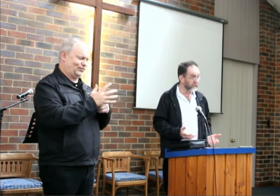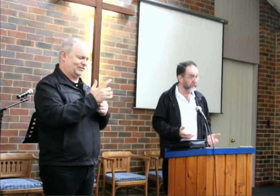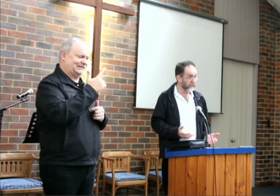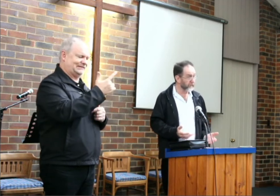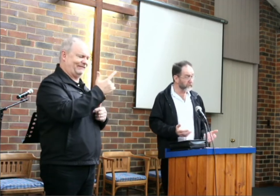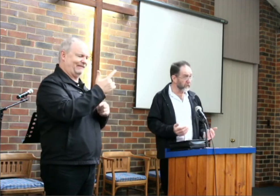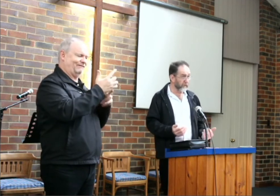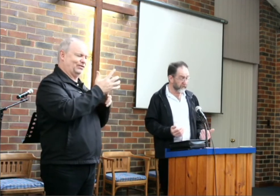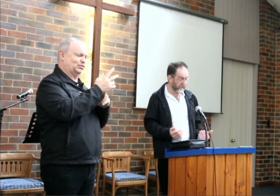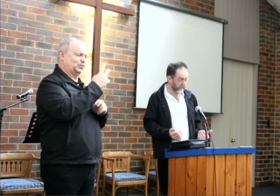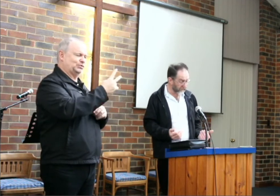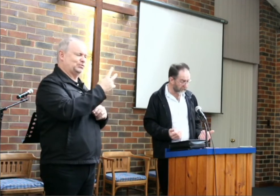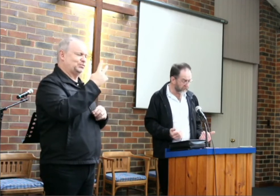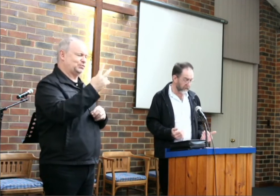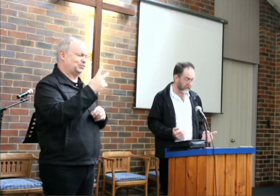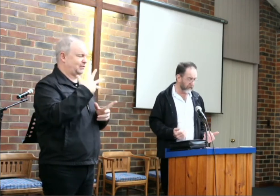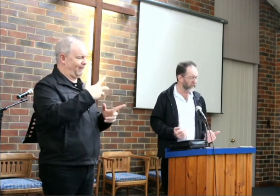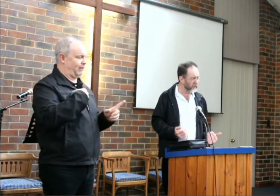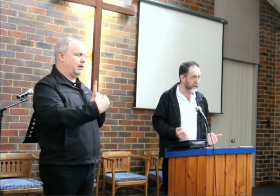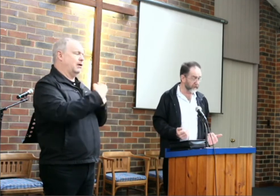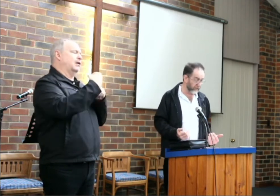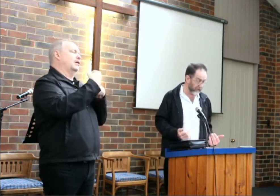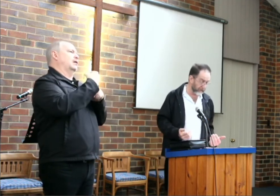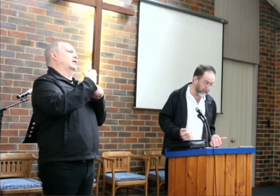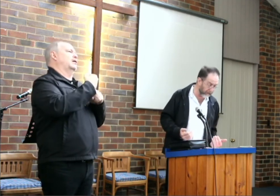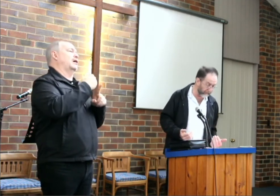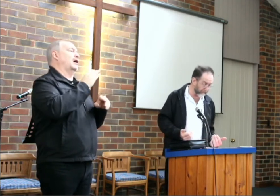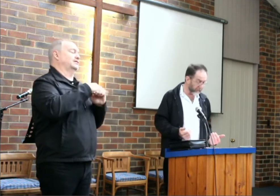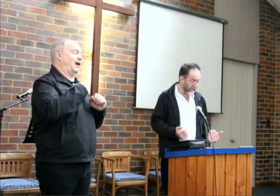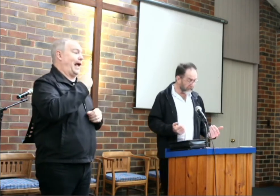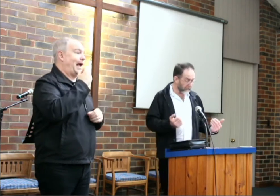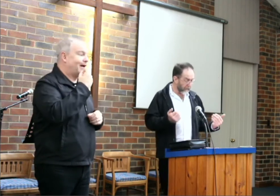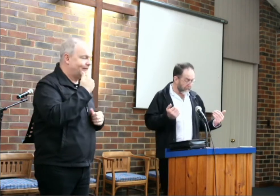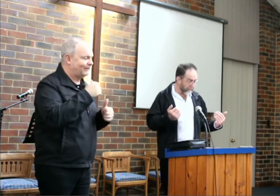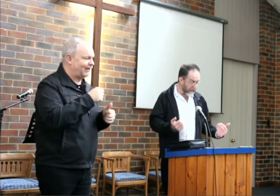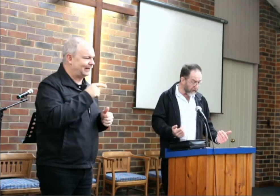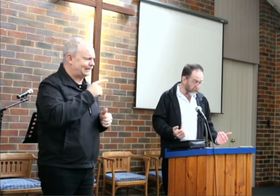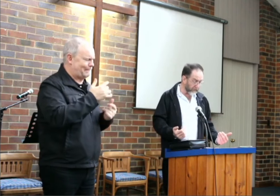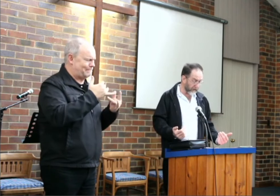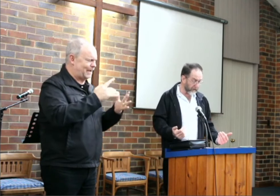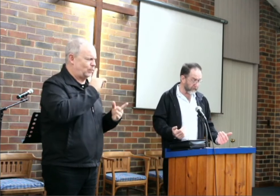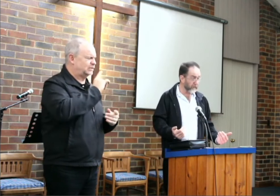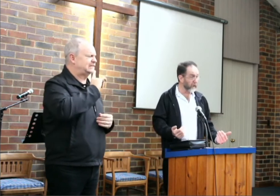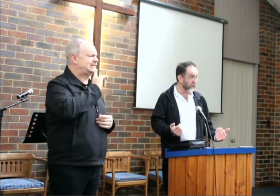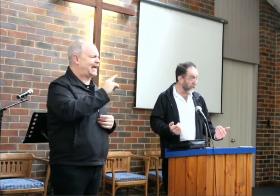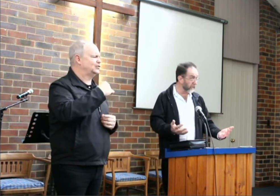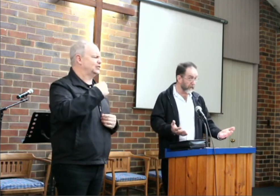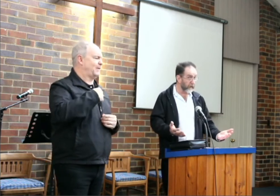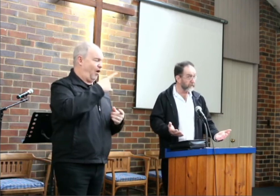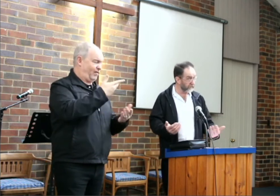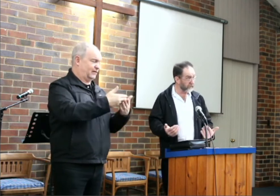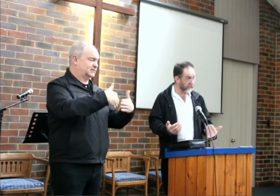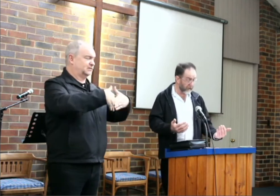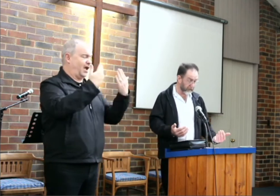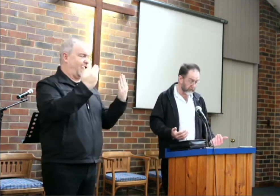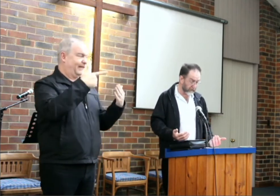Matthew 7:22. This one always used to hit me until I really understood what it was about. It says, many will say to me on that day,